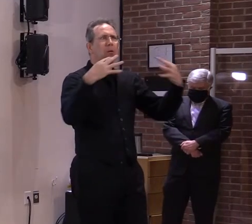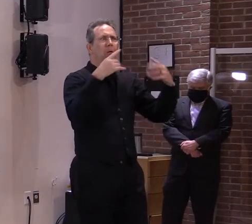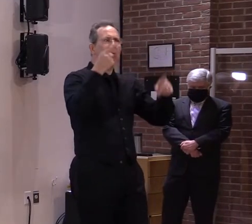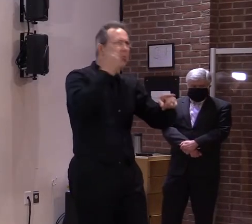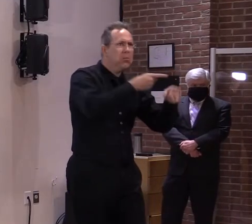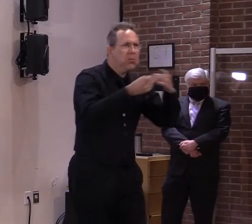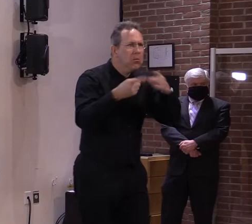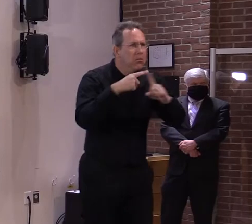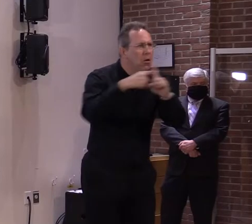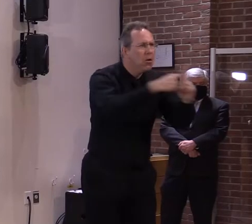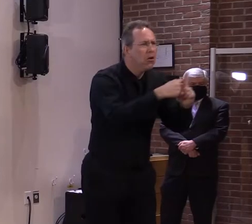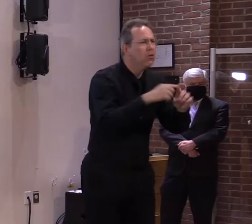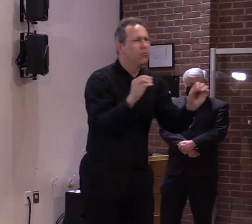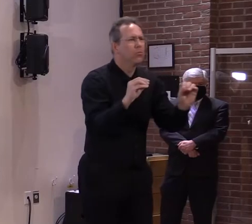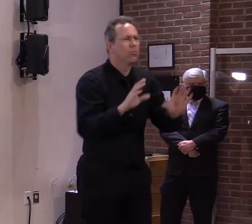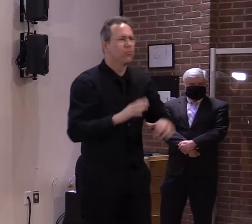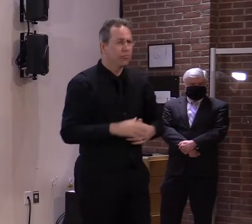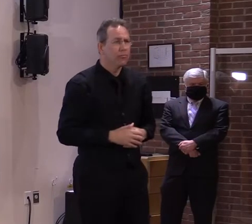Thank you.